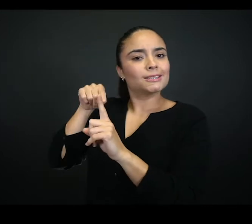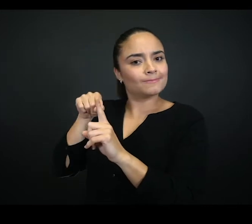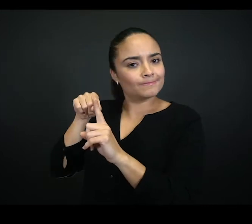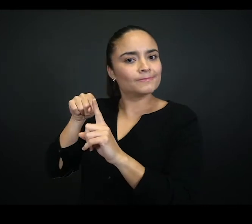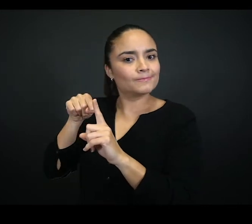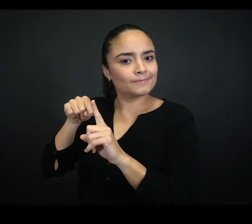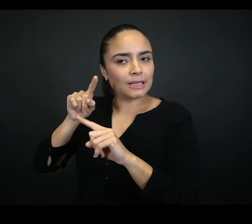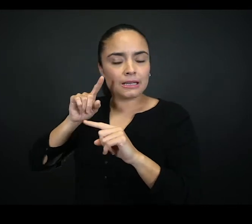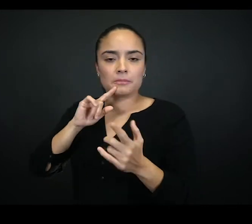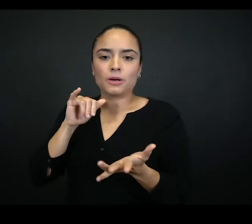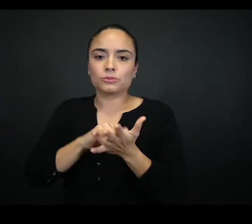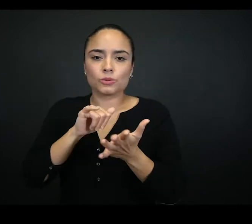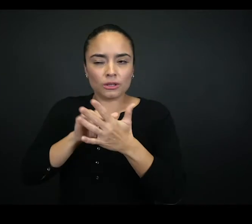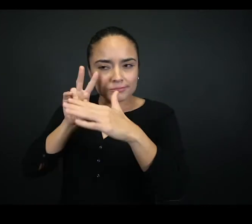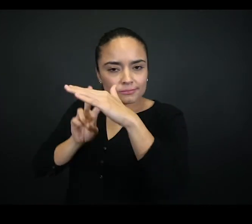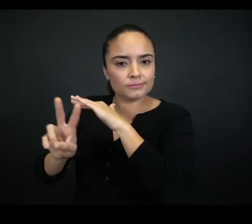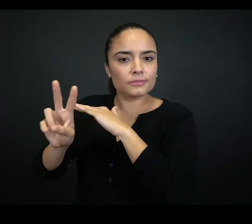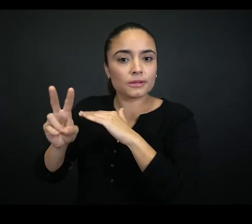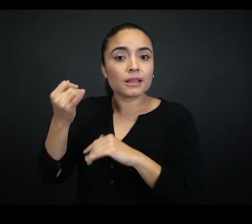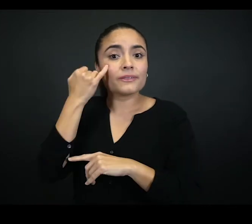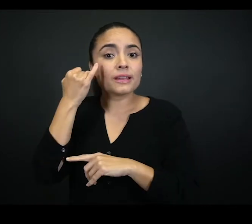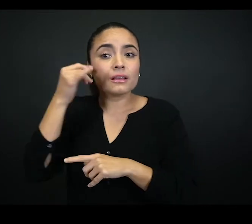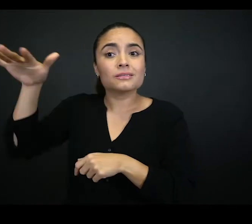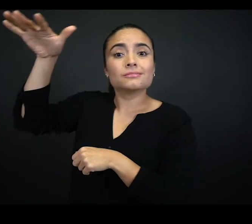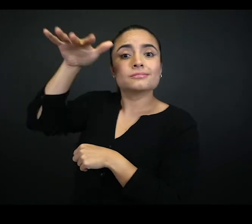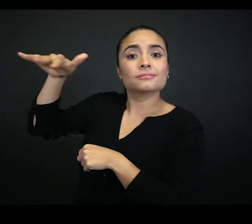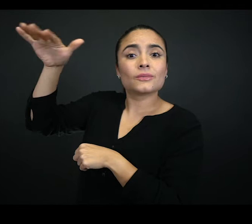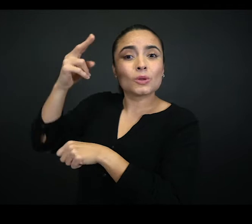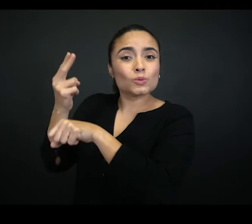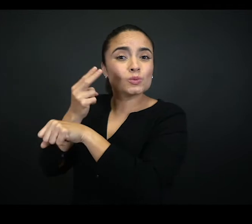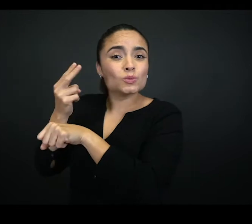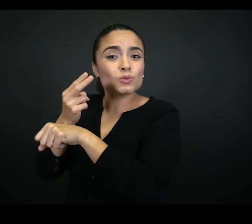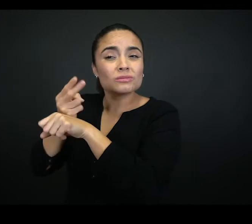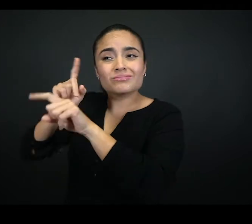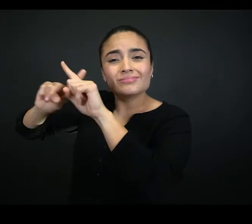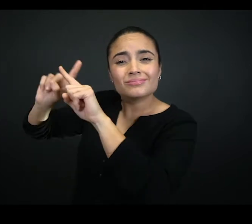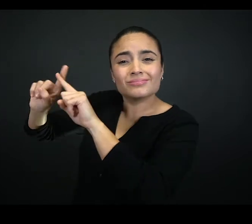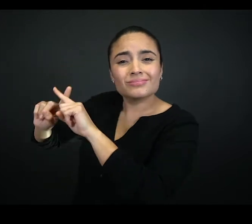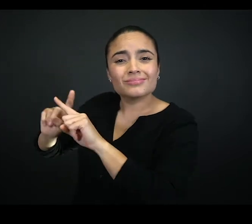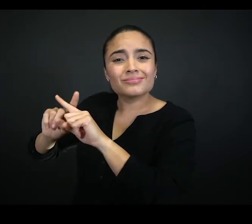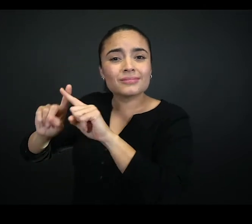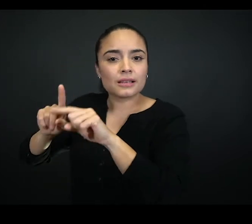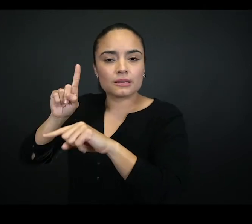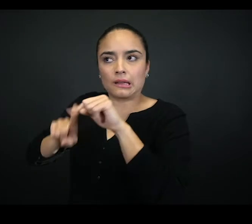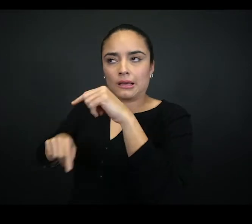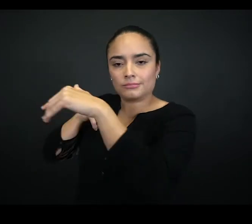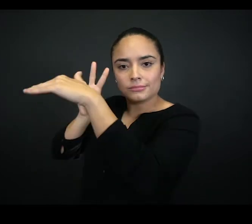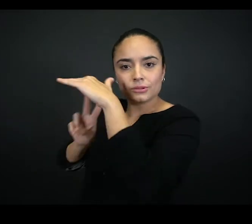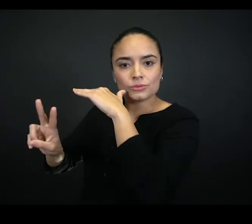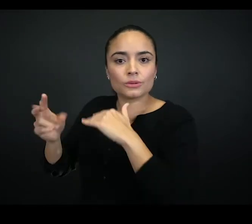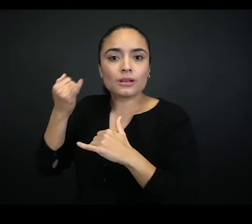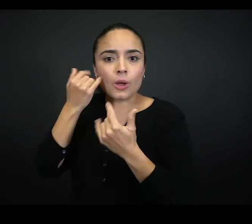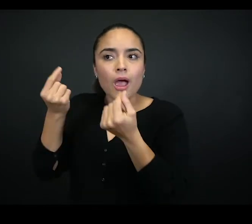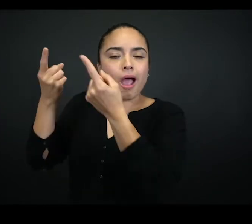drug and they'll overdose. So for people who don't know, what is harm reduction and where do these services come from? Where do the